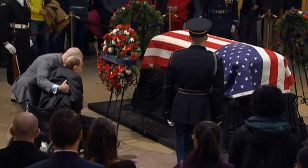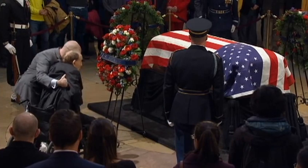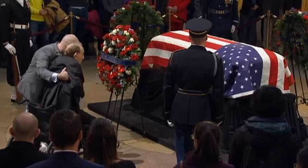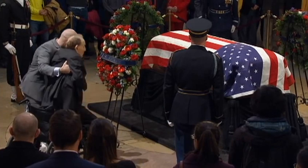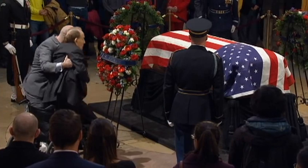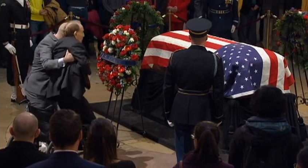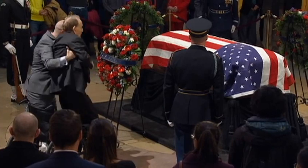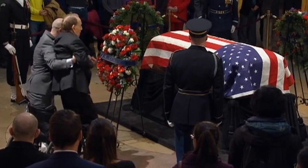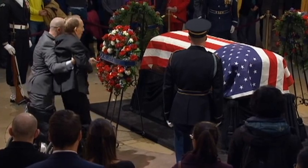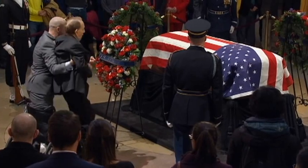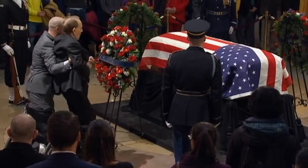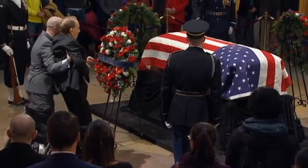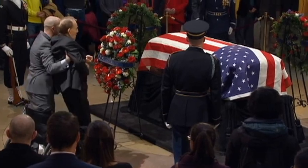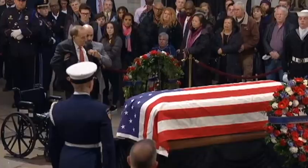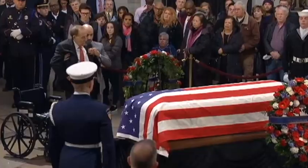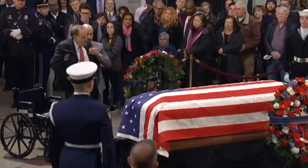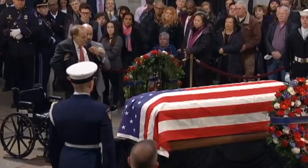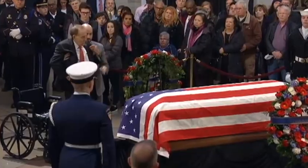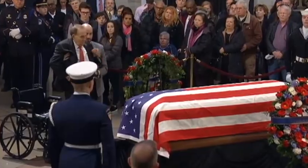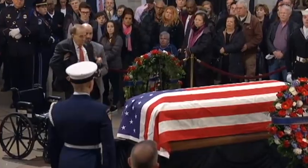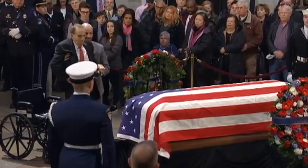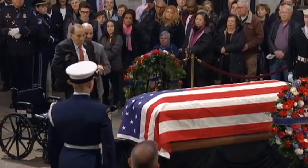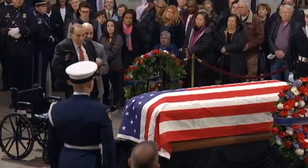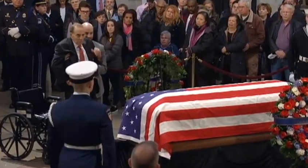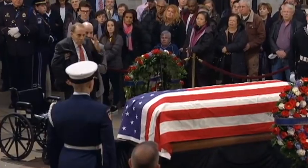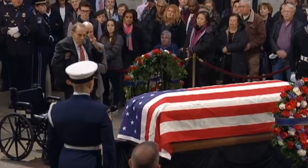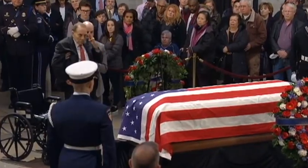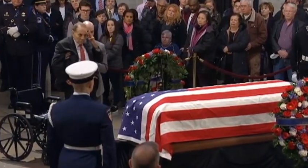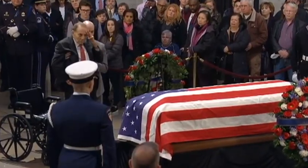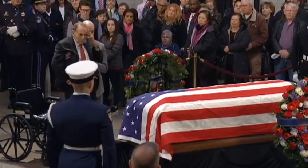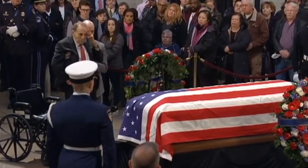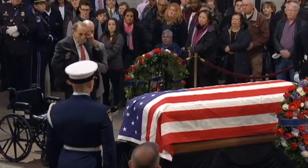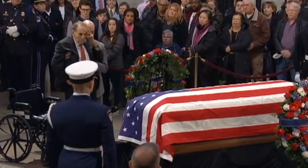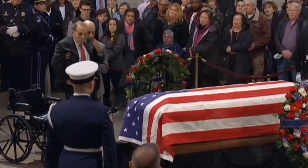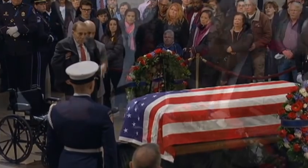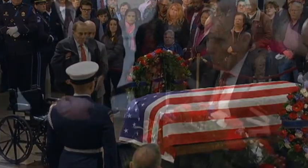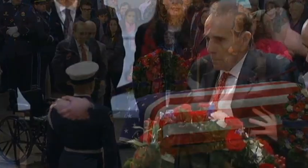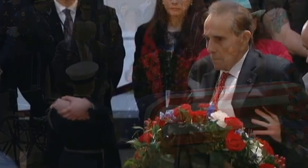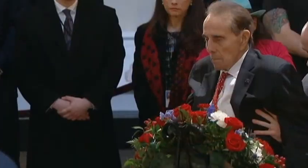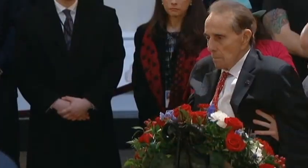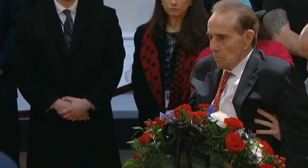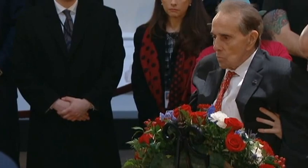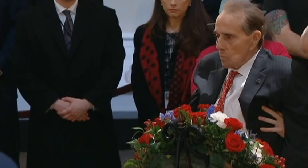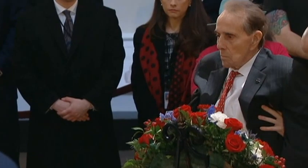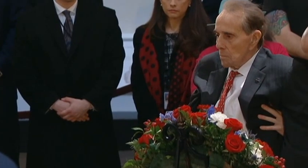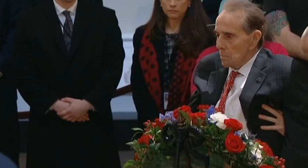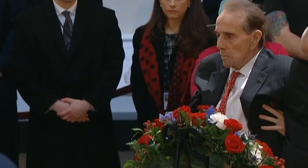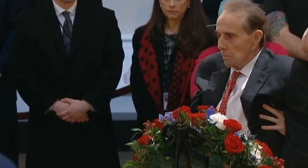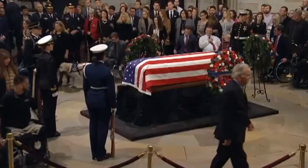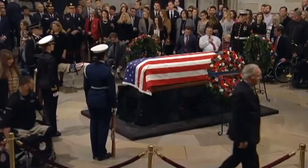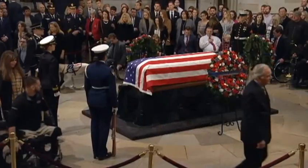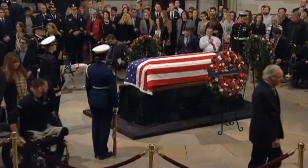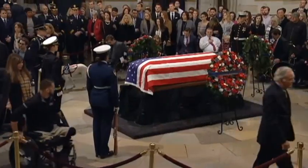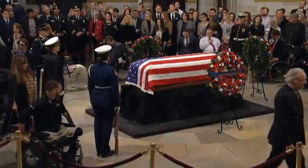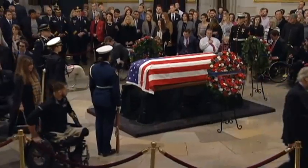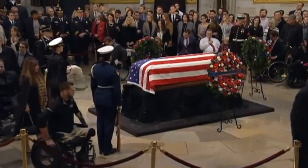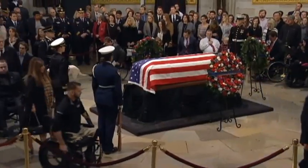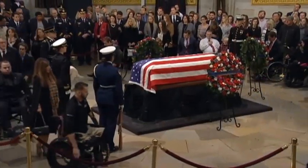on the legacy of the late president, who in July 1990 signed a piece of legislation meant to increase